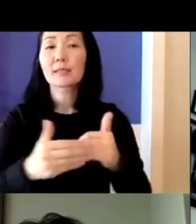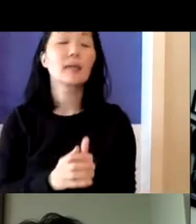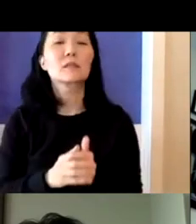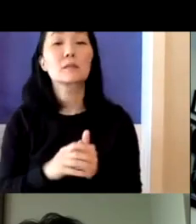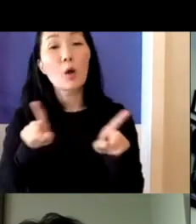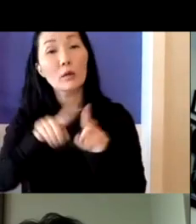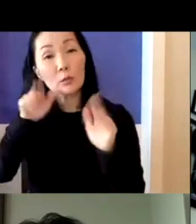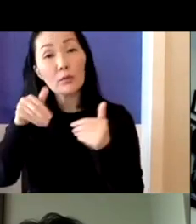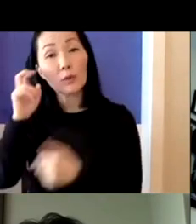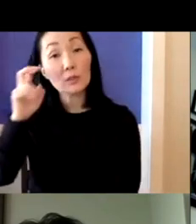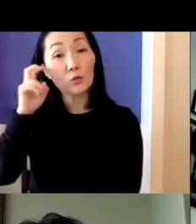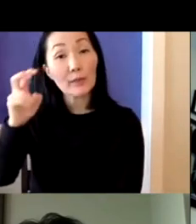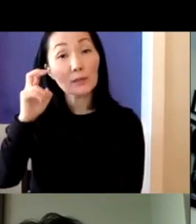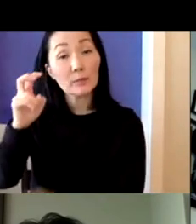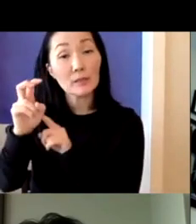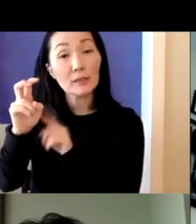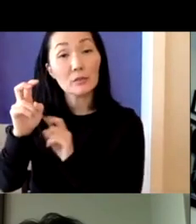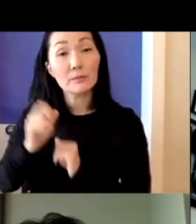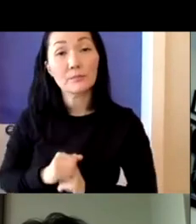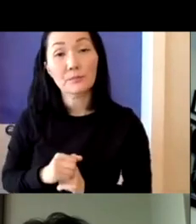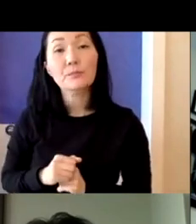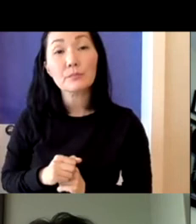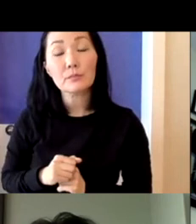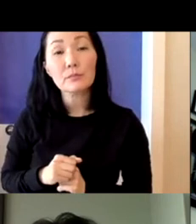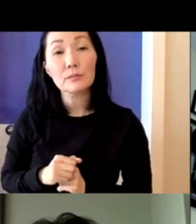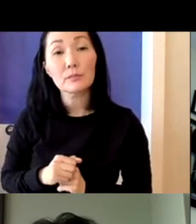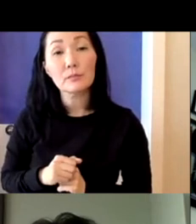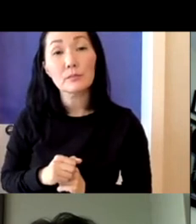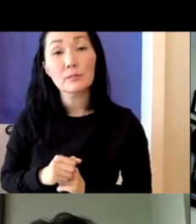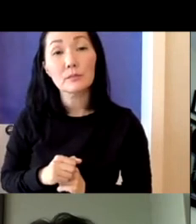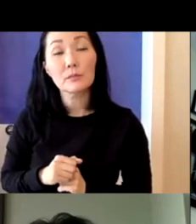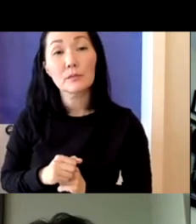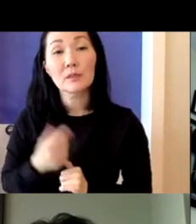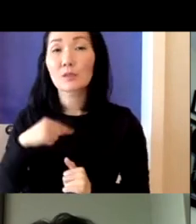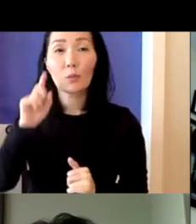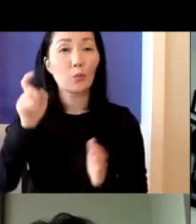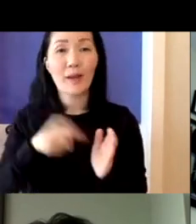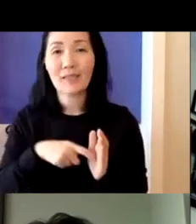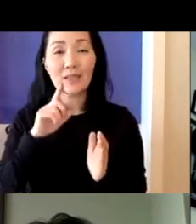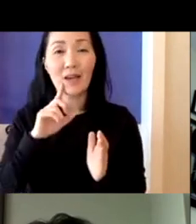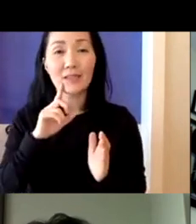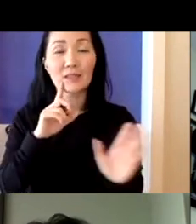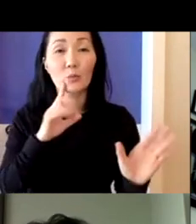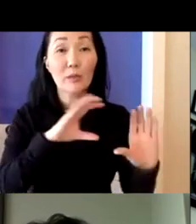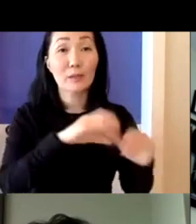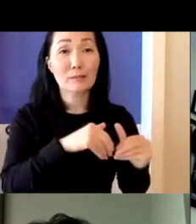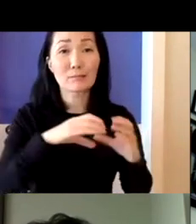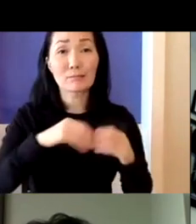well. And, you know, how to recognize we're not in silos, that this is a part of the entire Metro